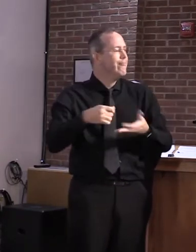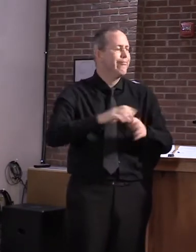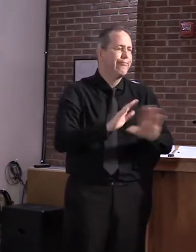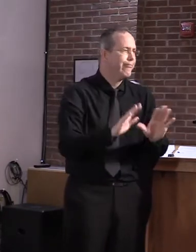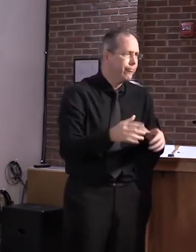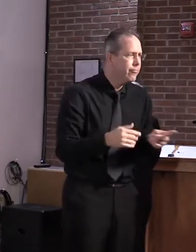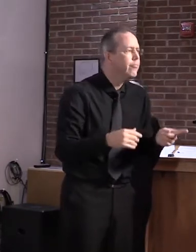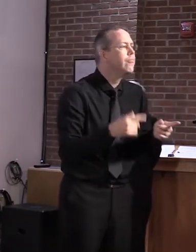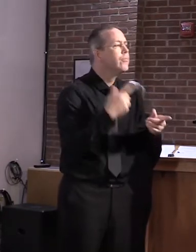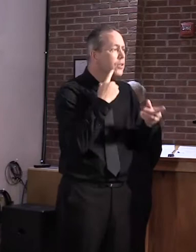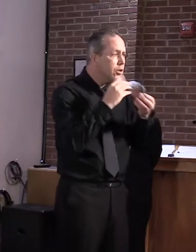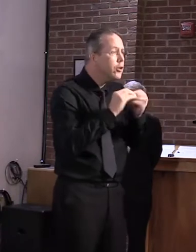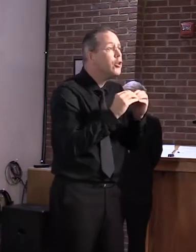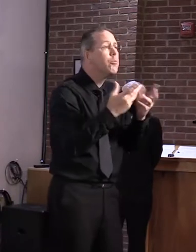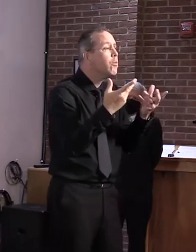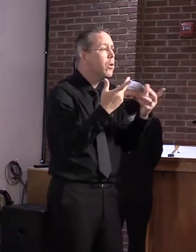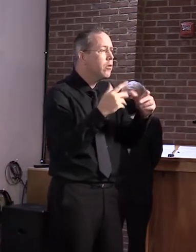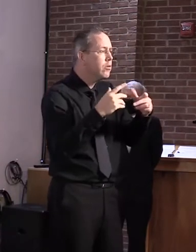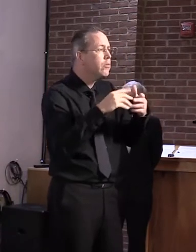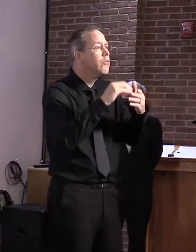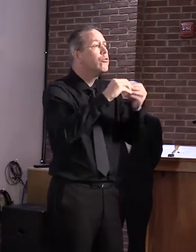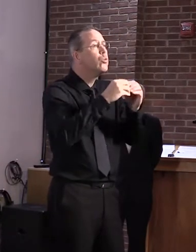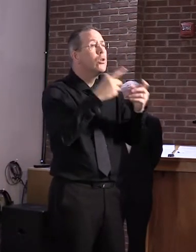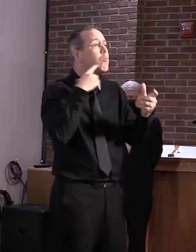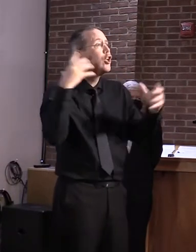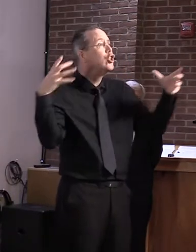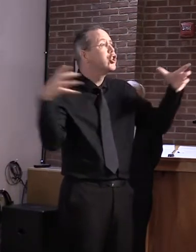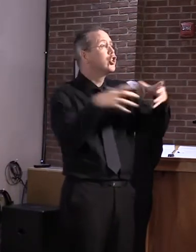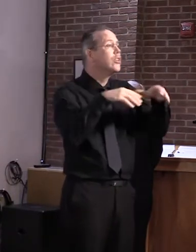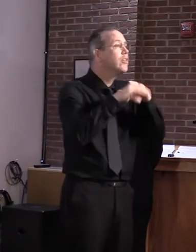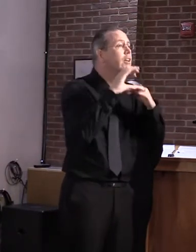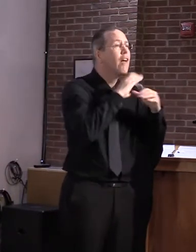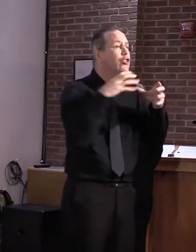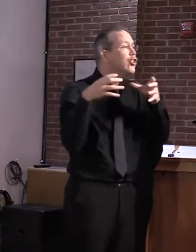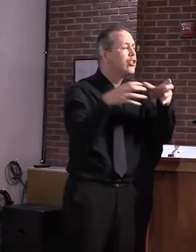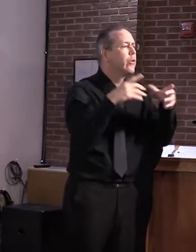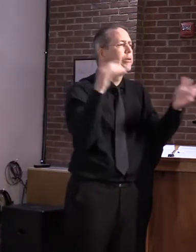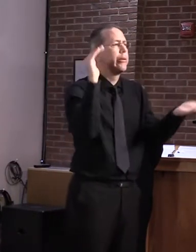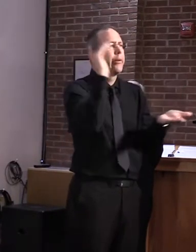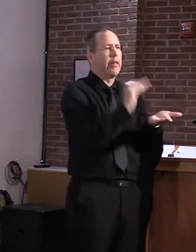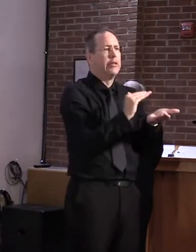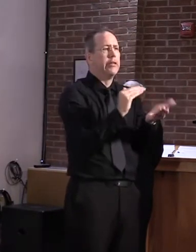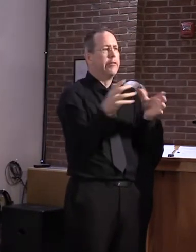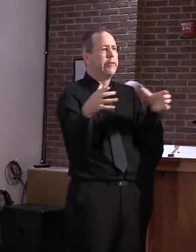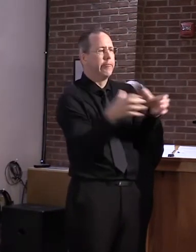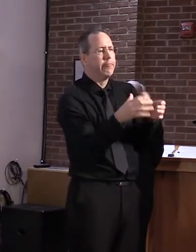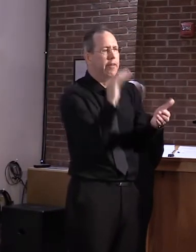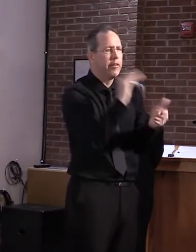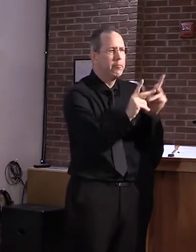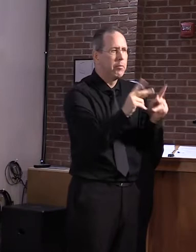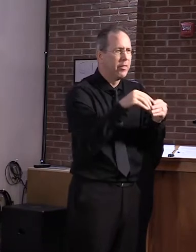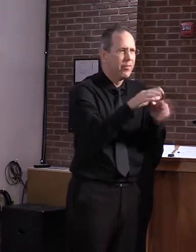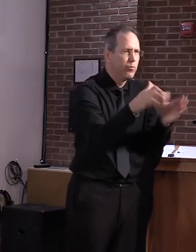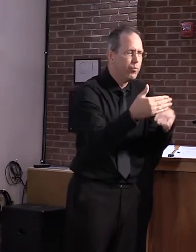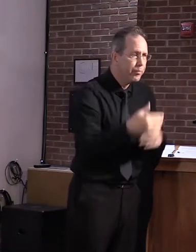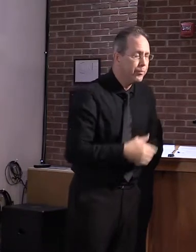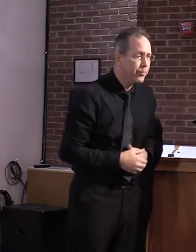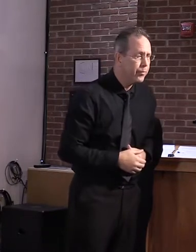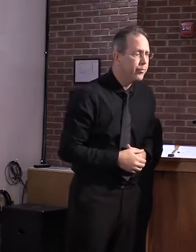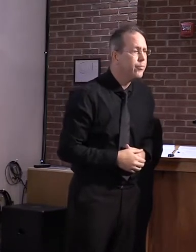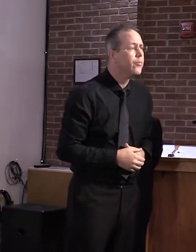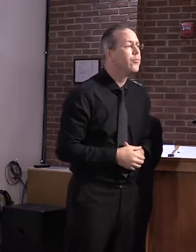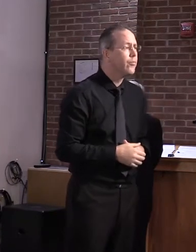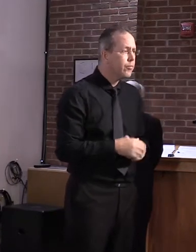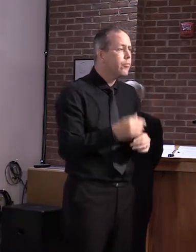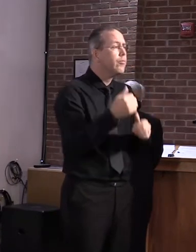beautiful auditorium, which is what our classrooms are going to look like, with appropriate social distancing between the faculty members and our